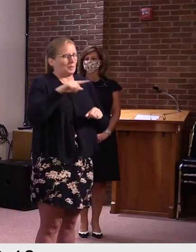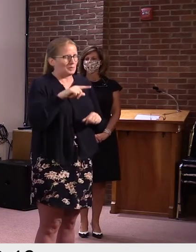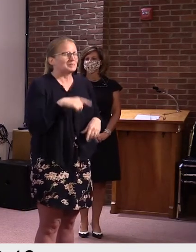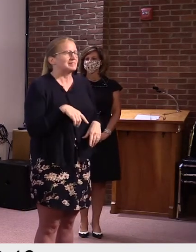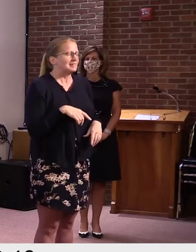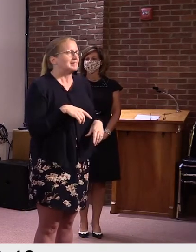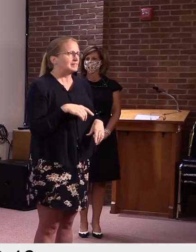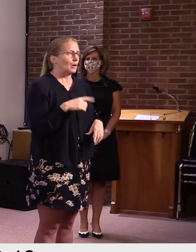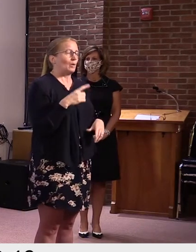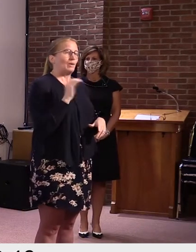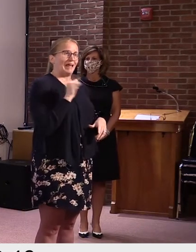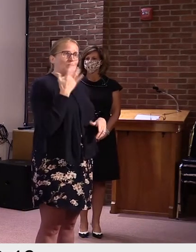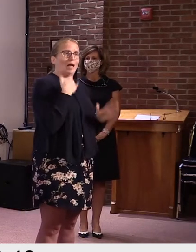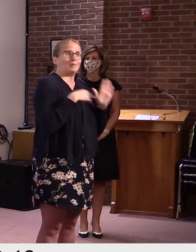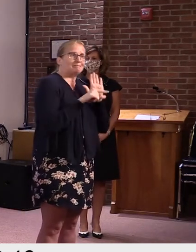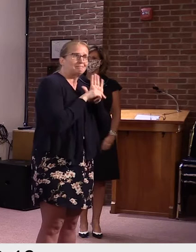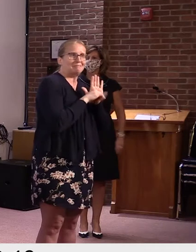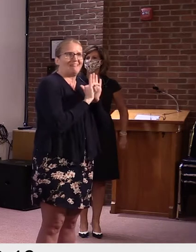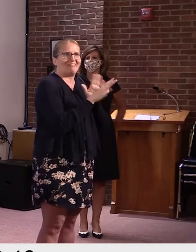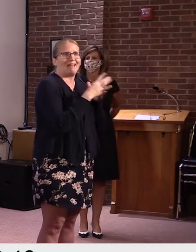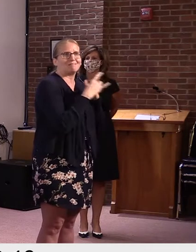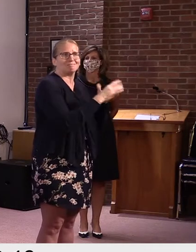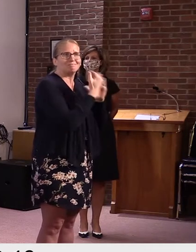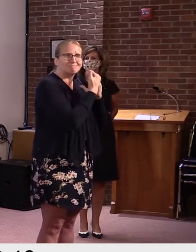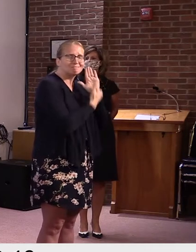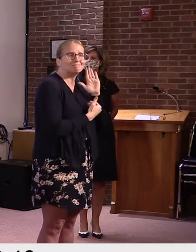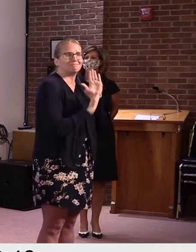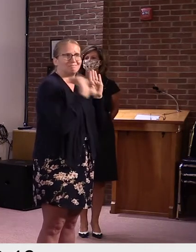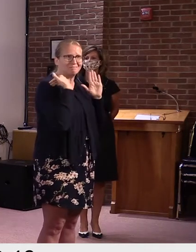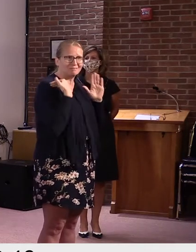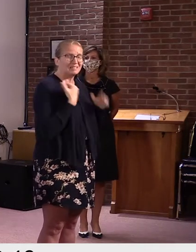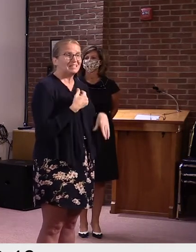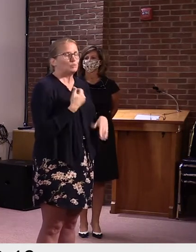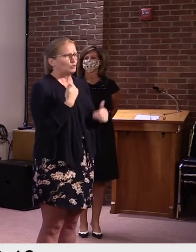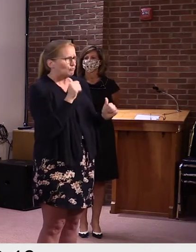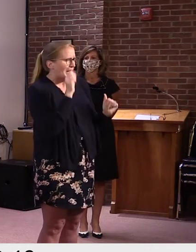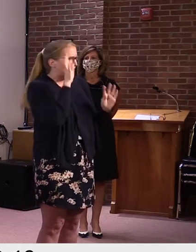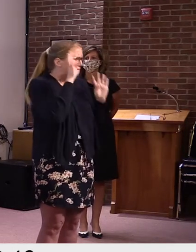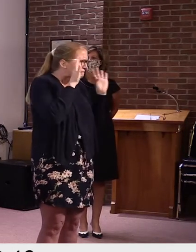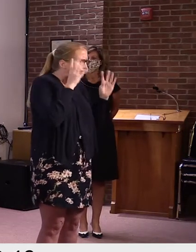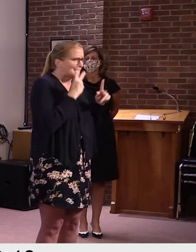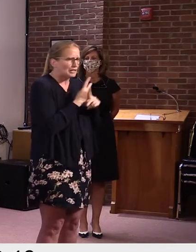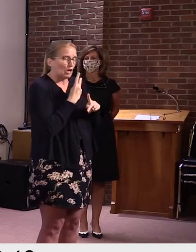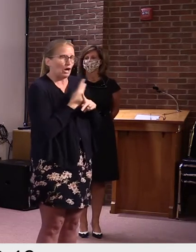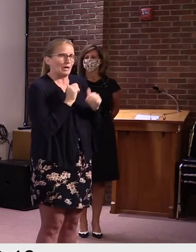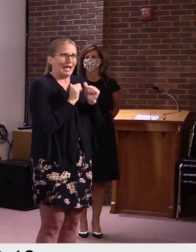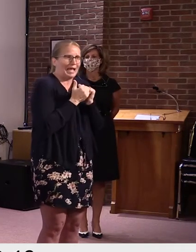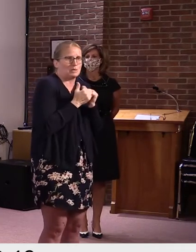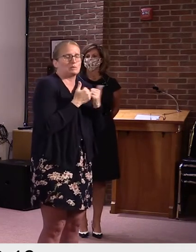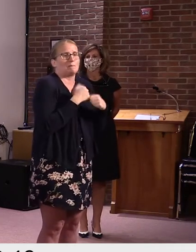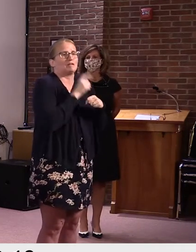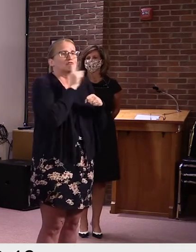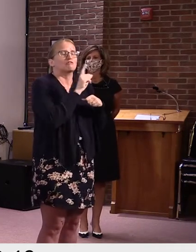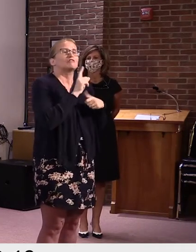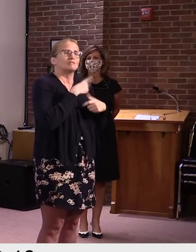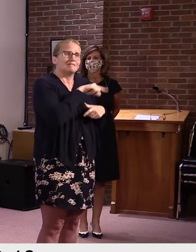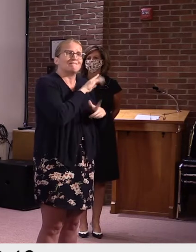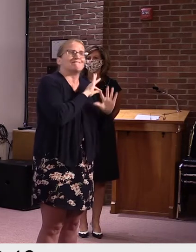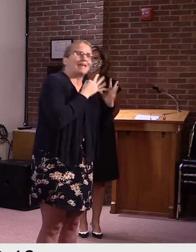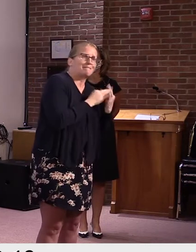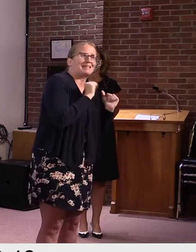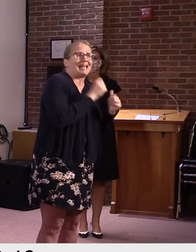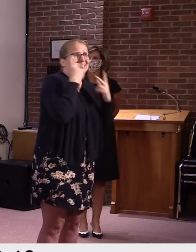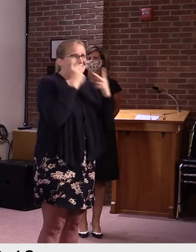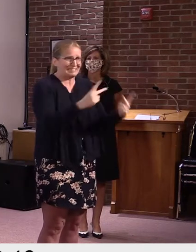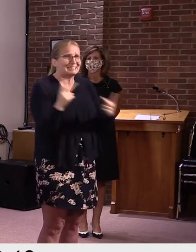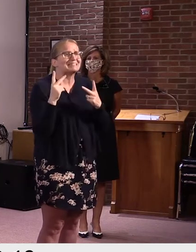guidance forward. We certainly are looking for as much creativity as possible so that we can get those who